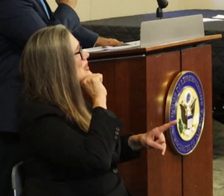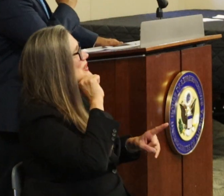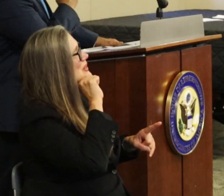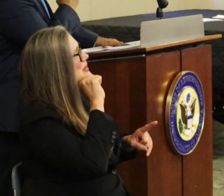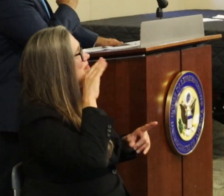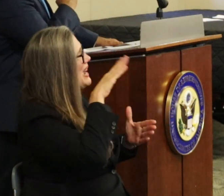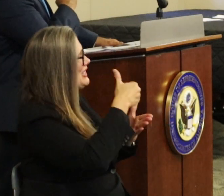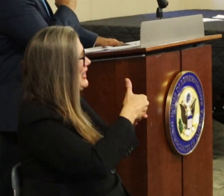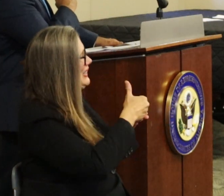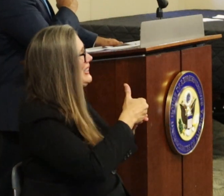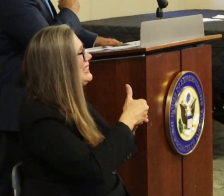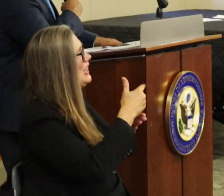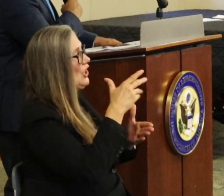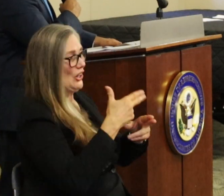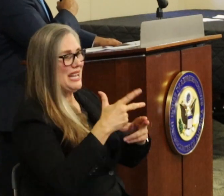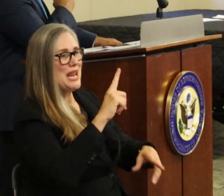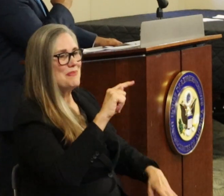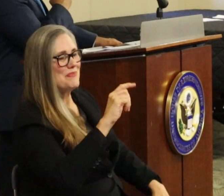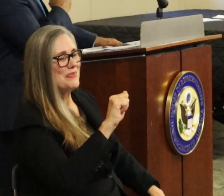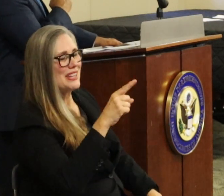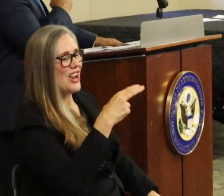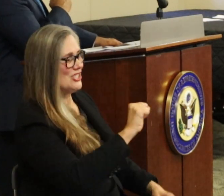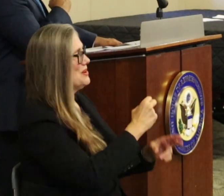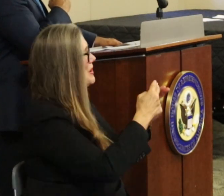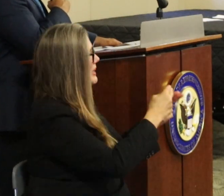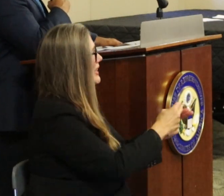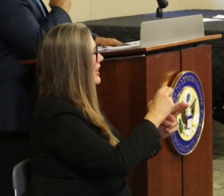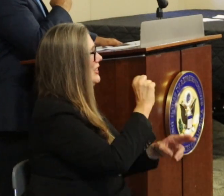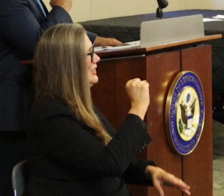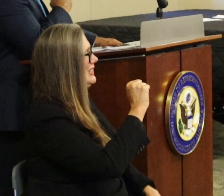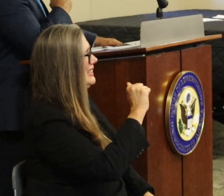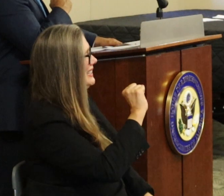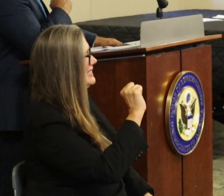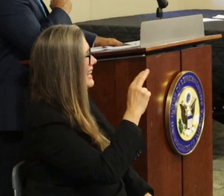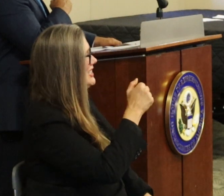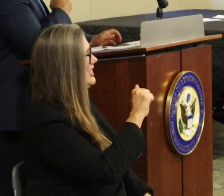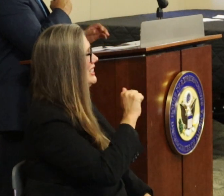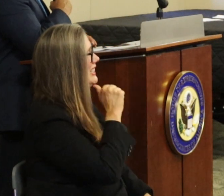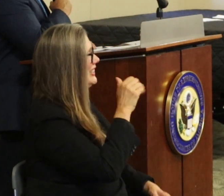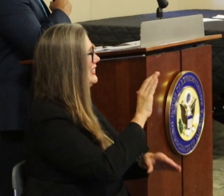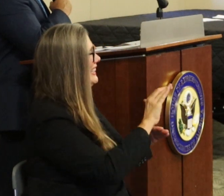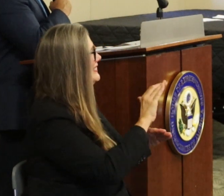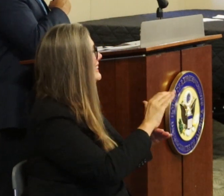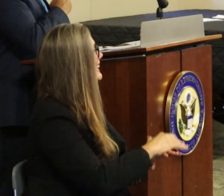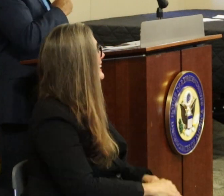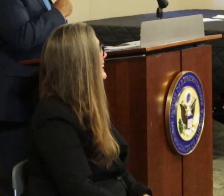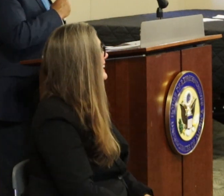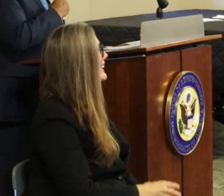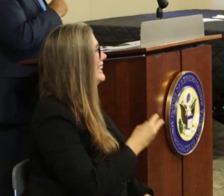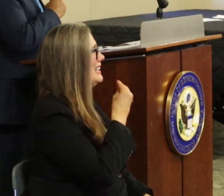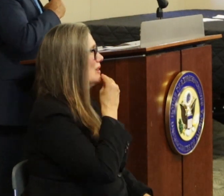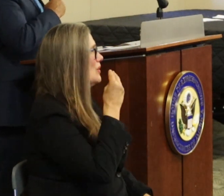I know. I get Tasha too. Shauna, I get a whole bunch of different variations of my name. So, good evening. The